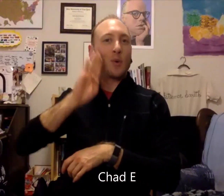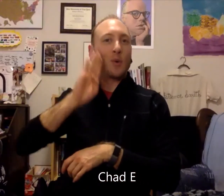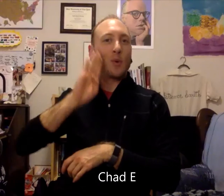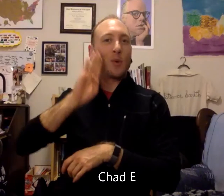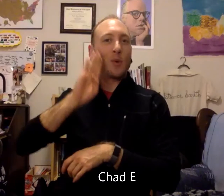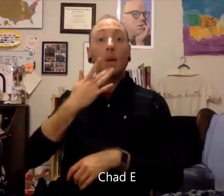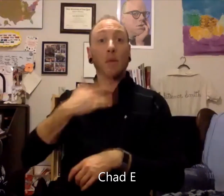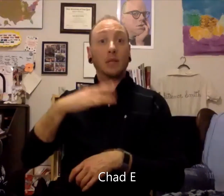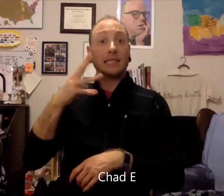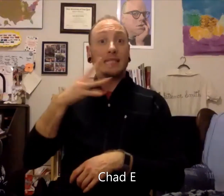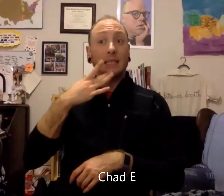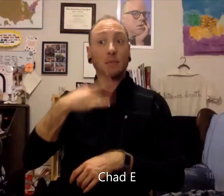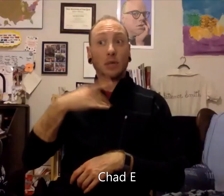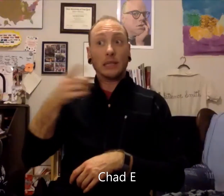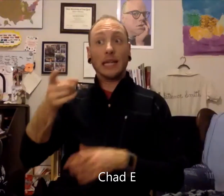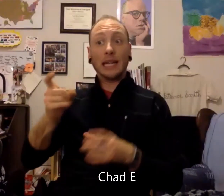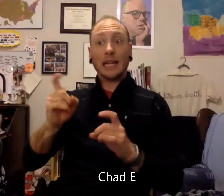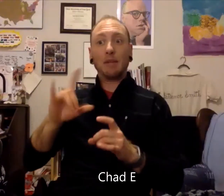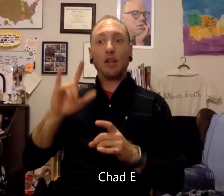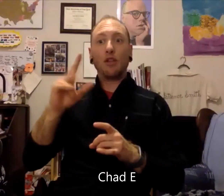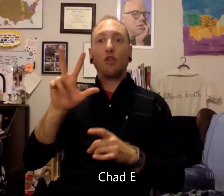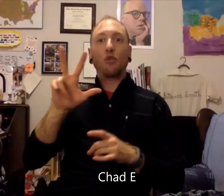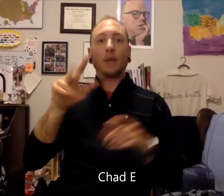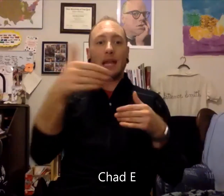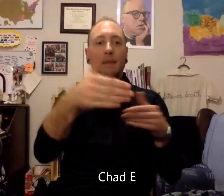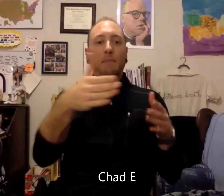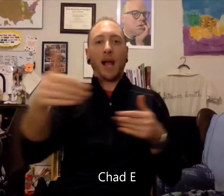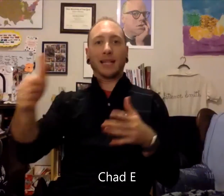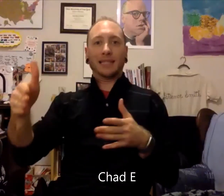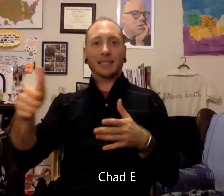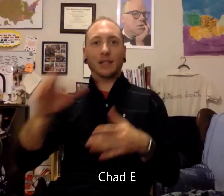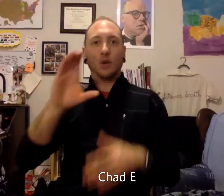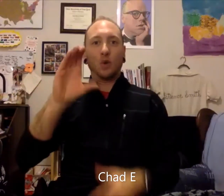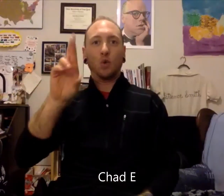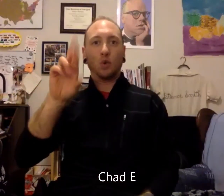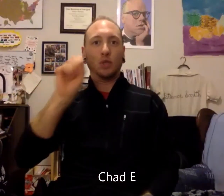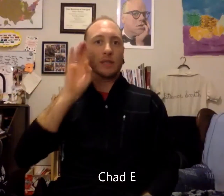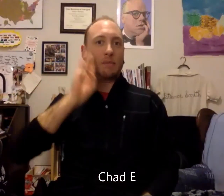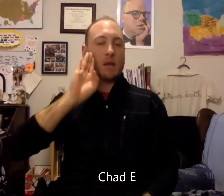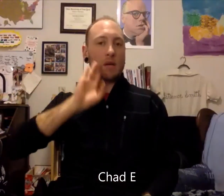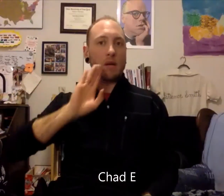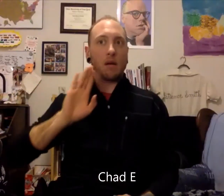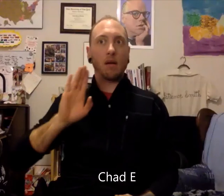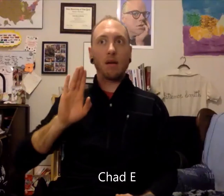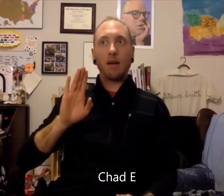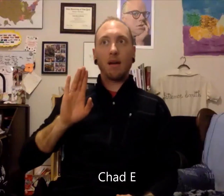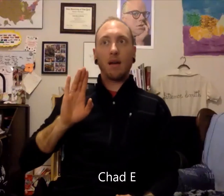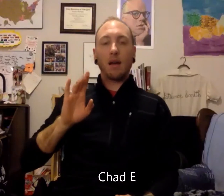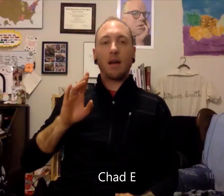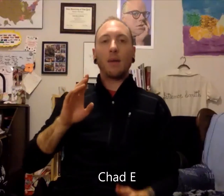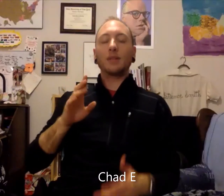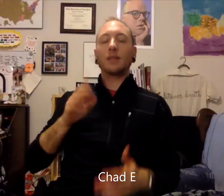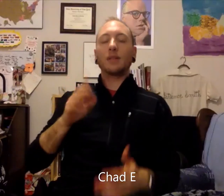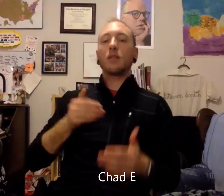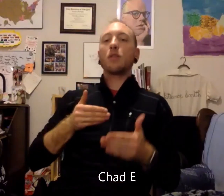3 cases of Coors beer. And I was like, man, it's the closest I ever came to calling this guy dad. It's like he knew